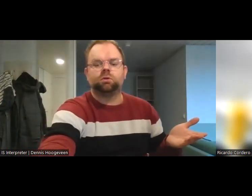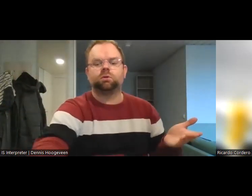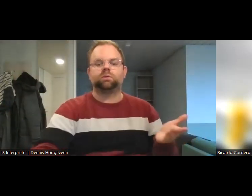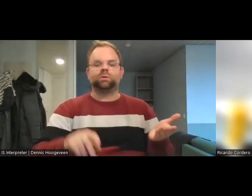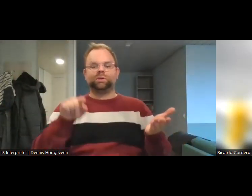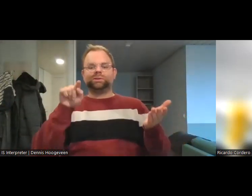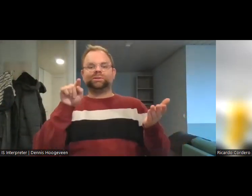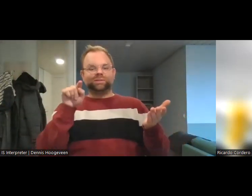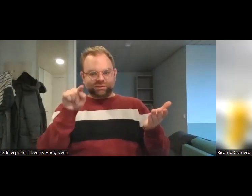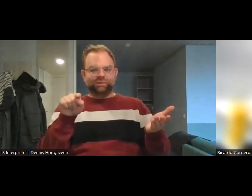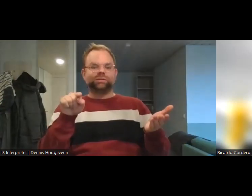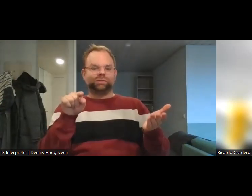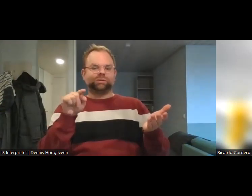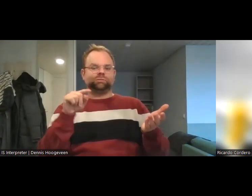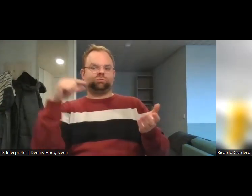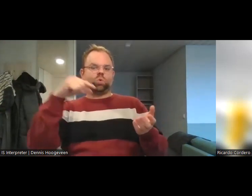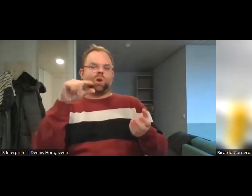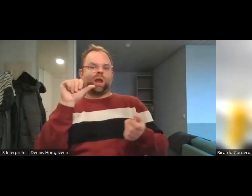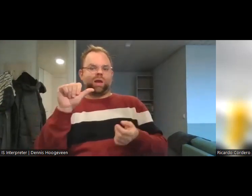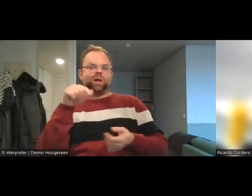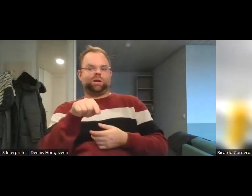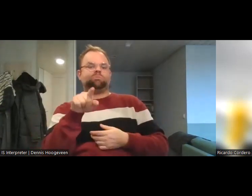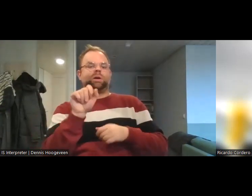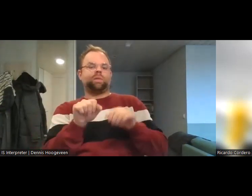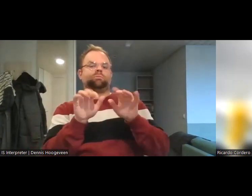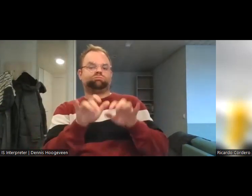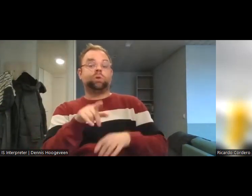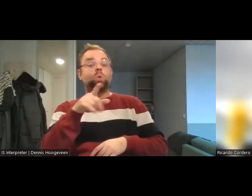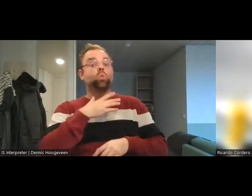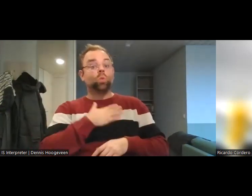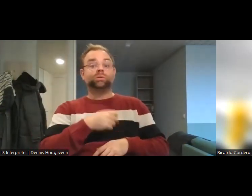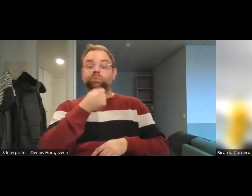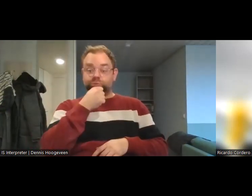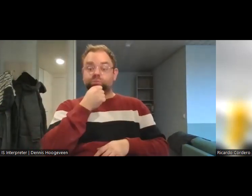We have done a little analysis of the